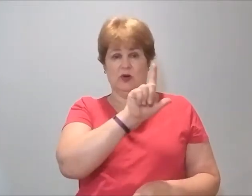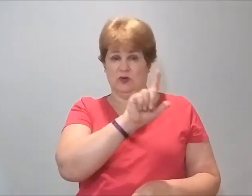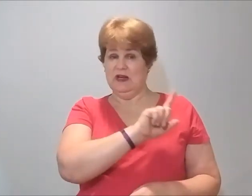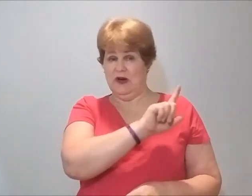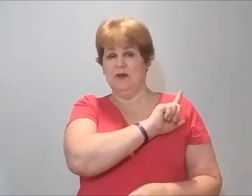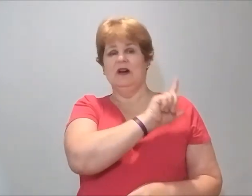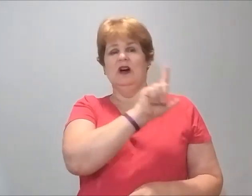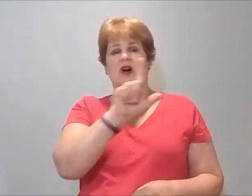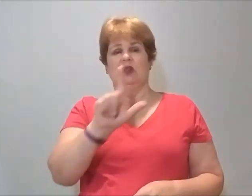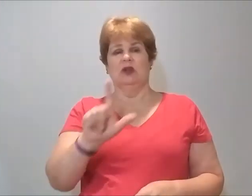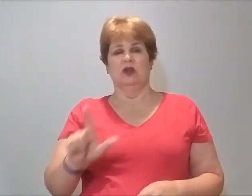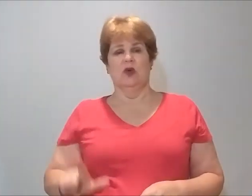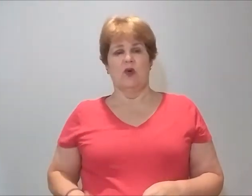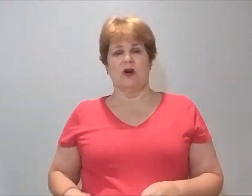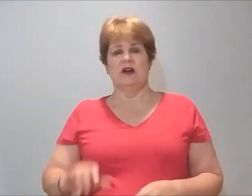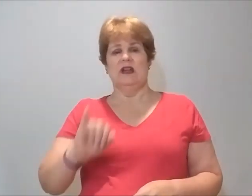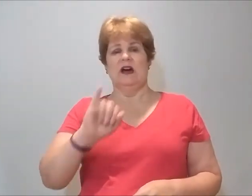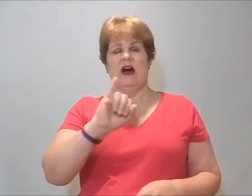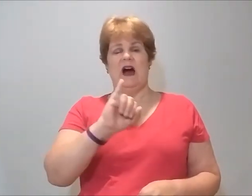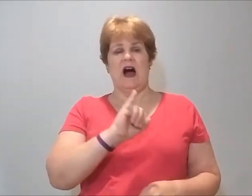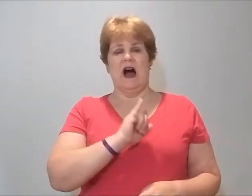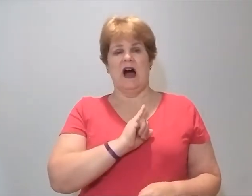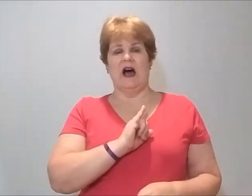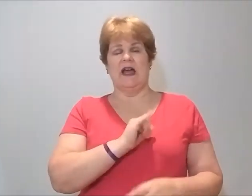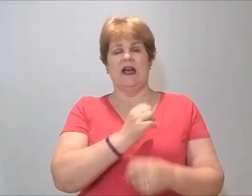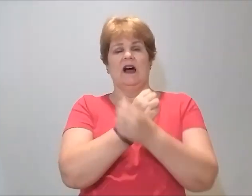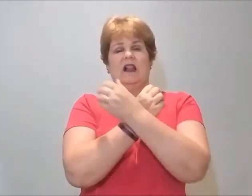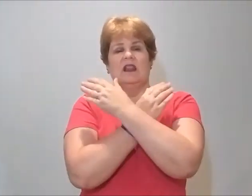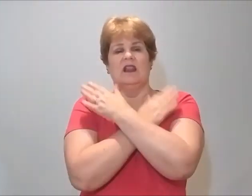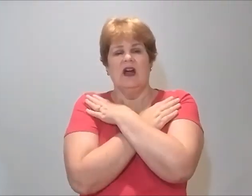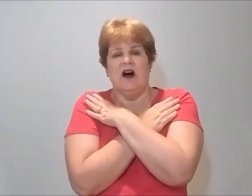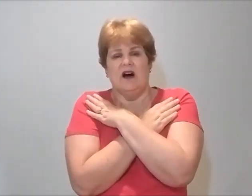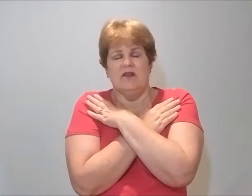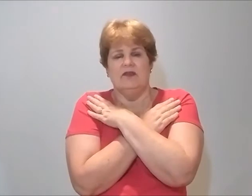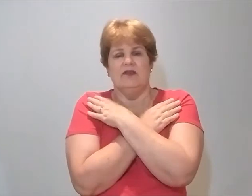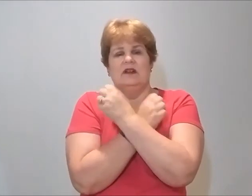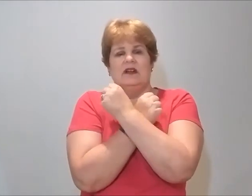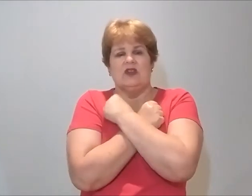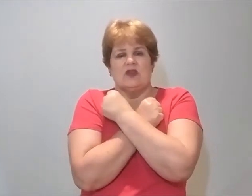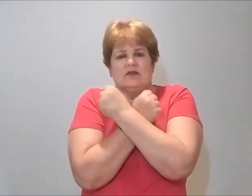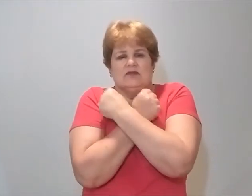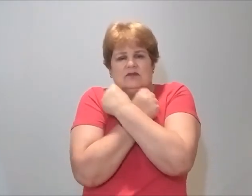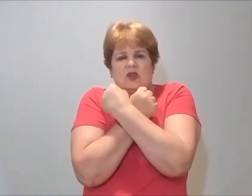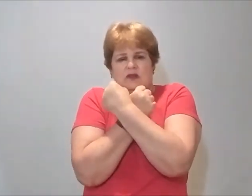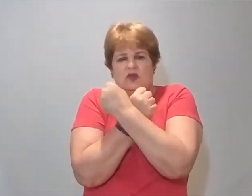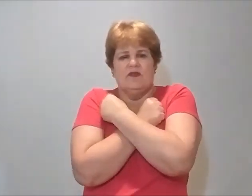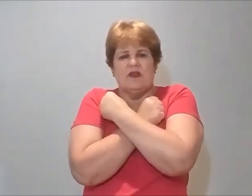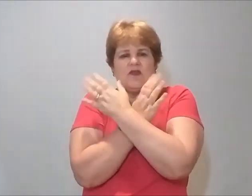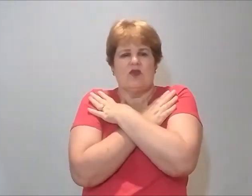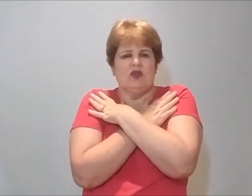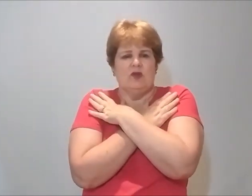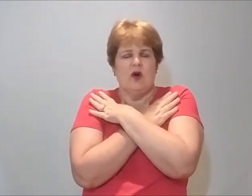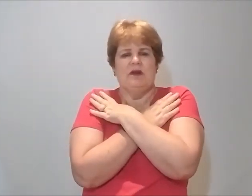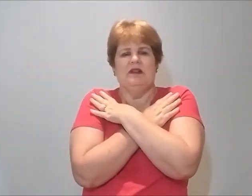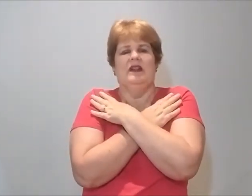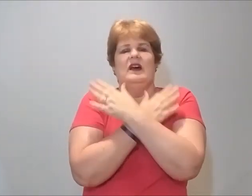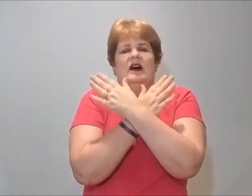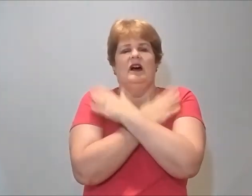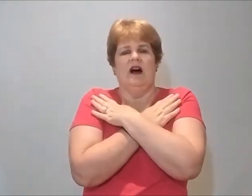we know. Lord, I love, and you can do fists or you can do open.